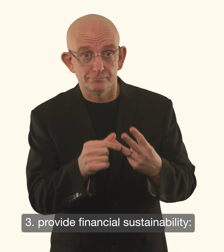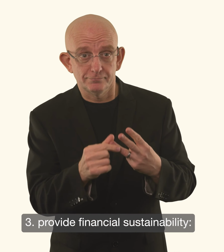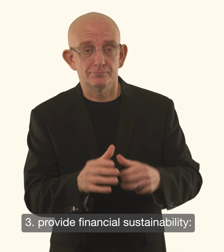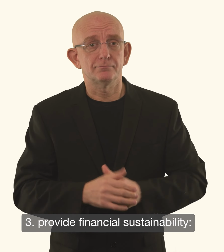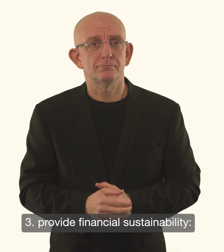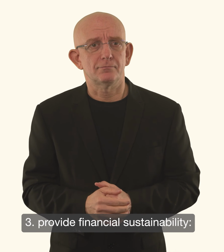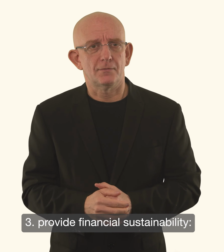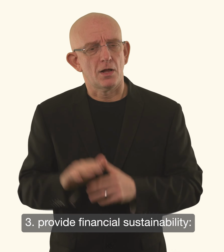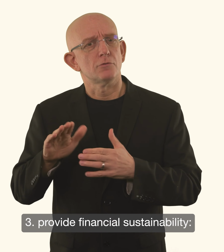Provide financial sustainability.